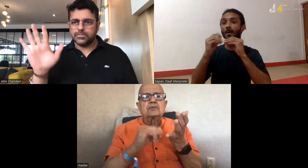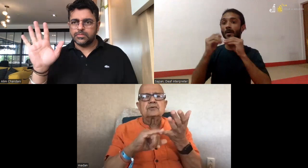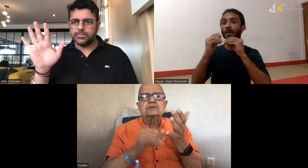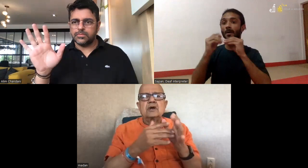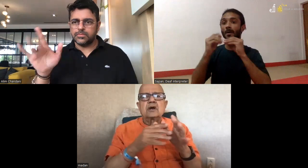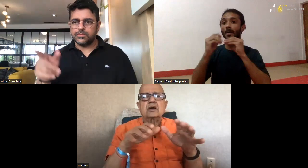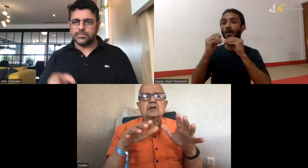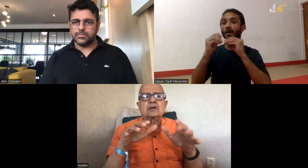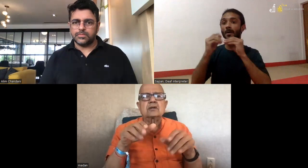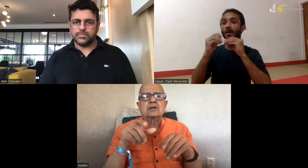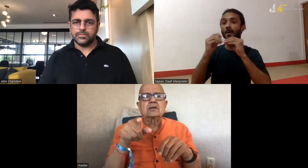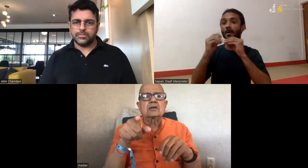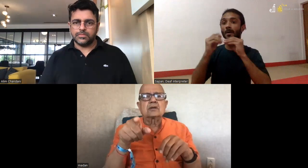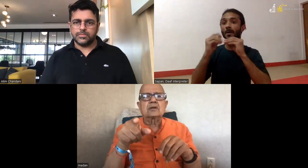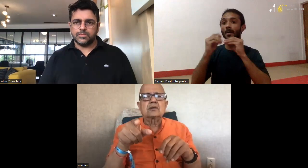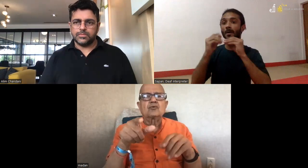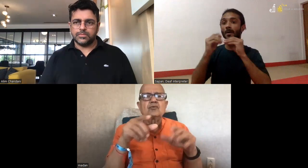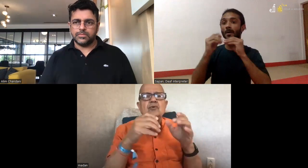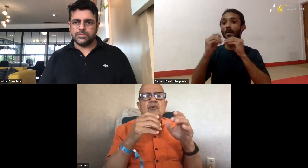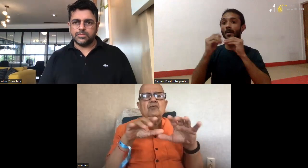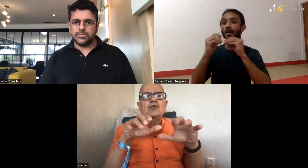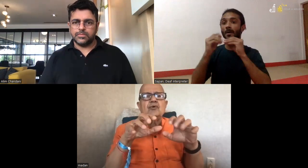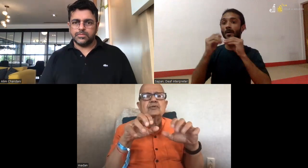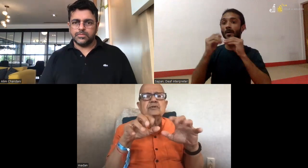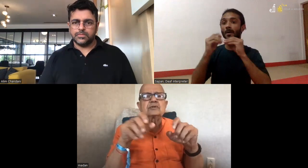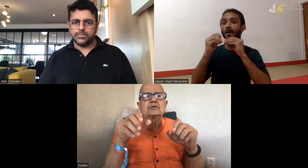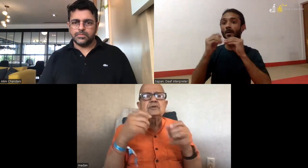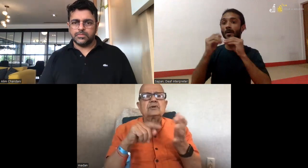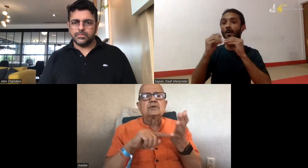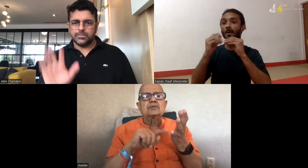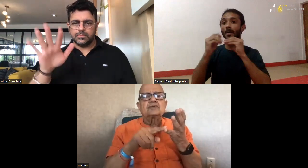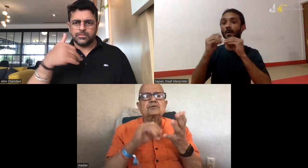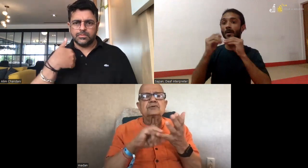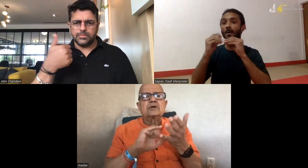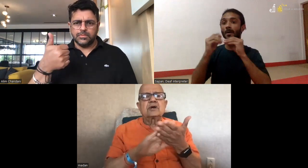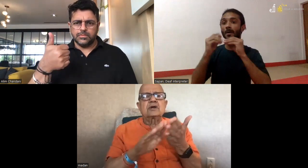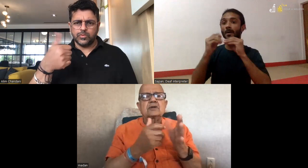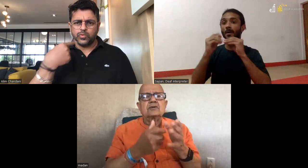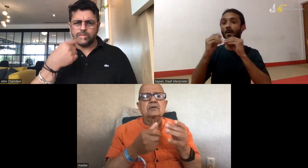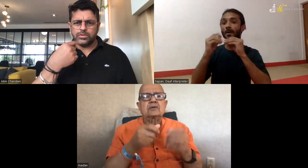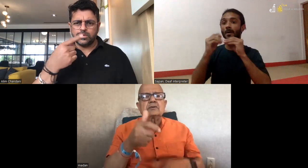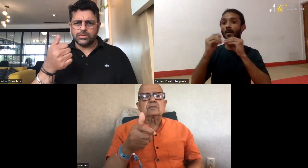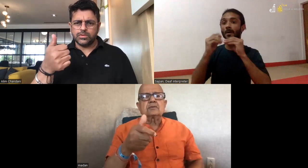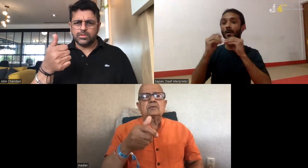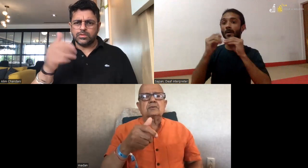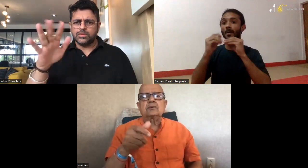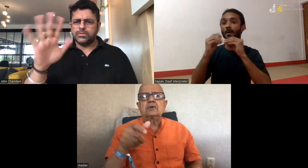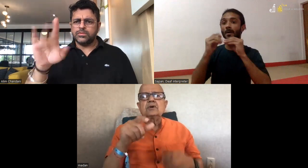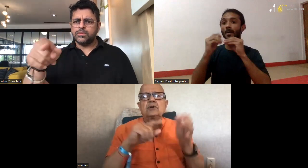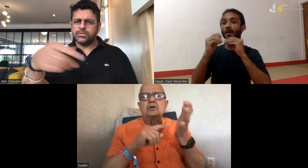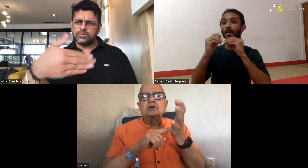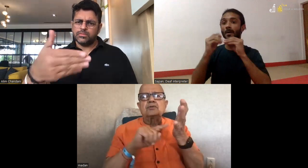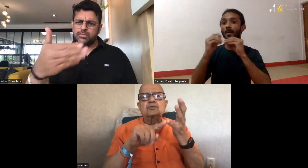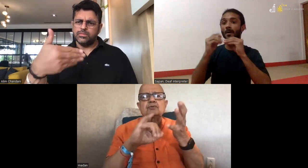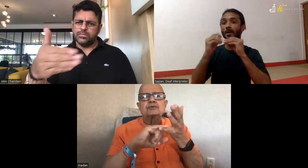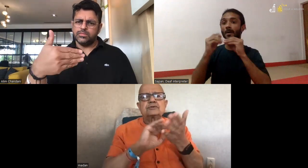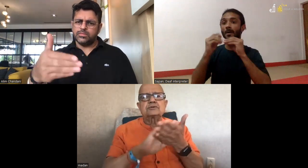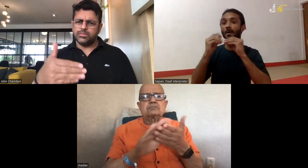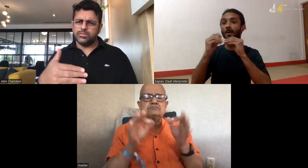be perfect signers, good signers. So we switch. Okay. So when we talk about the Gurugram